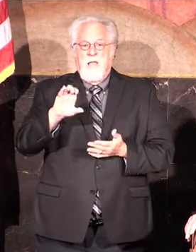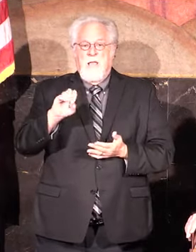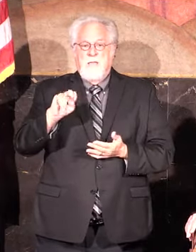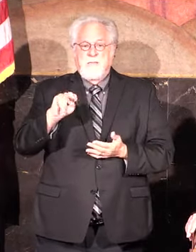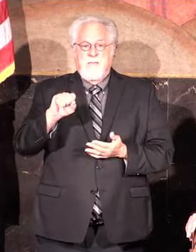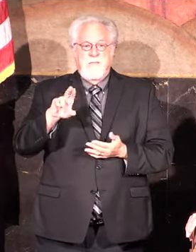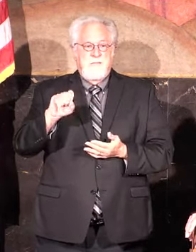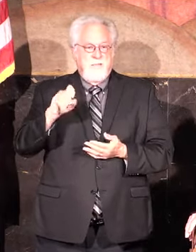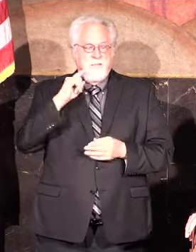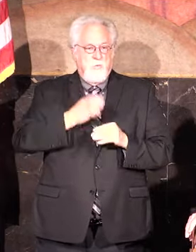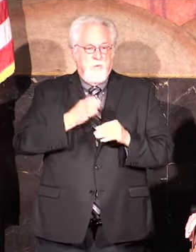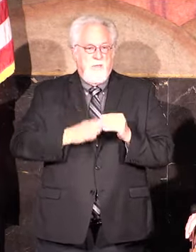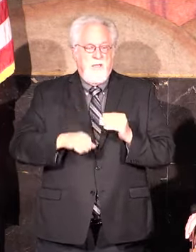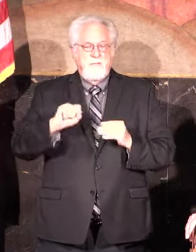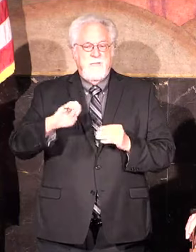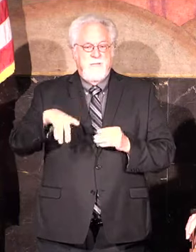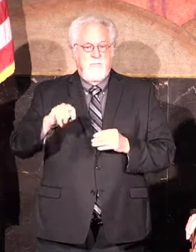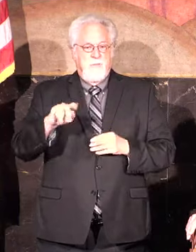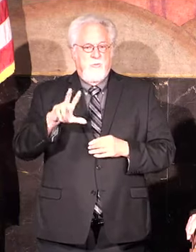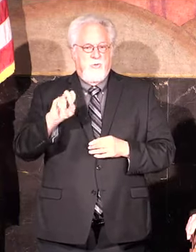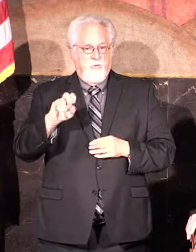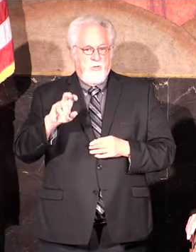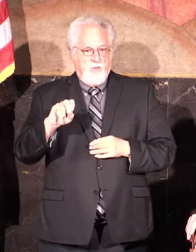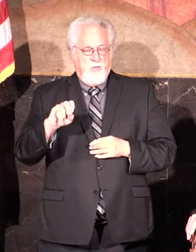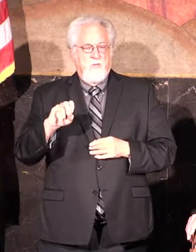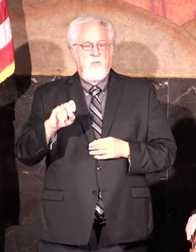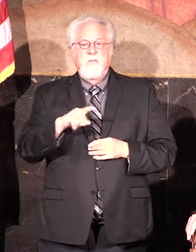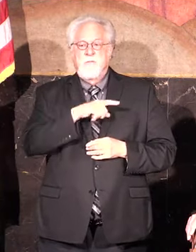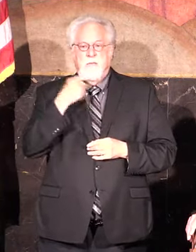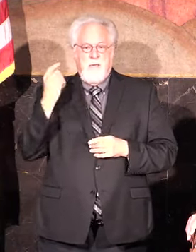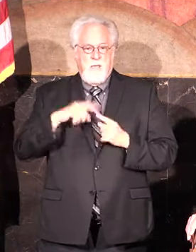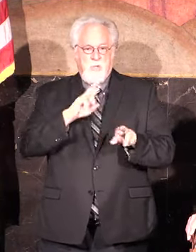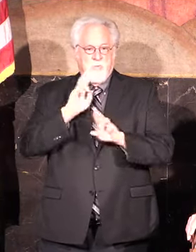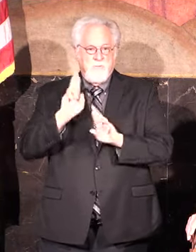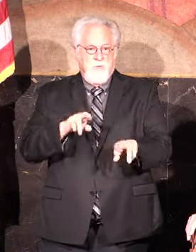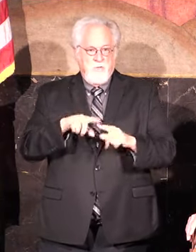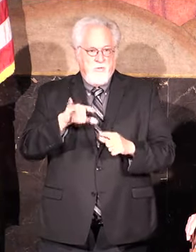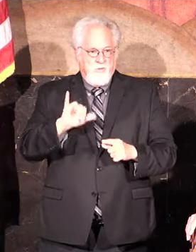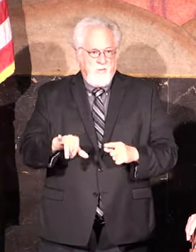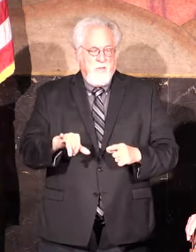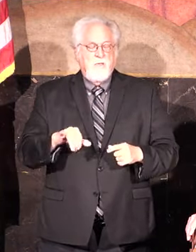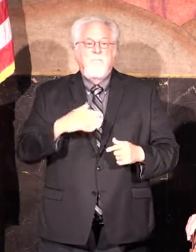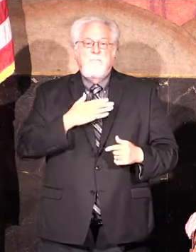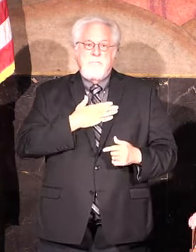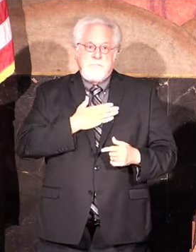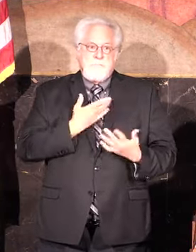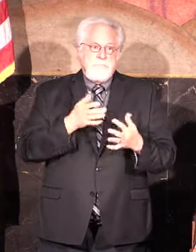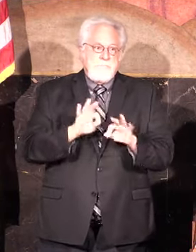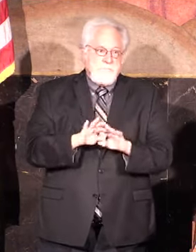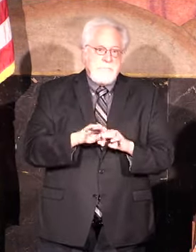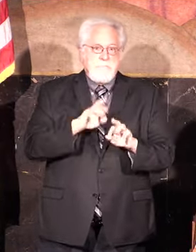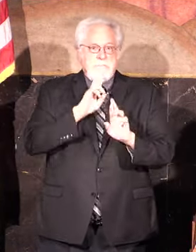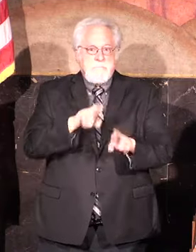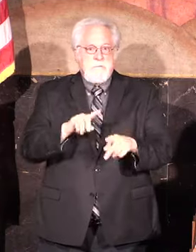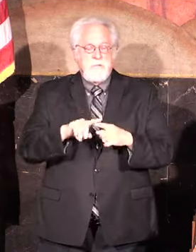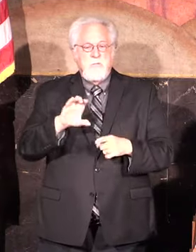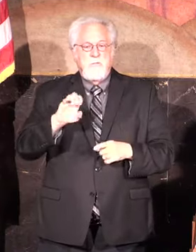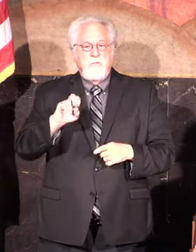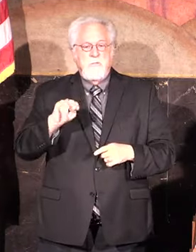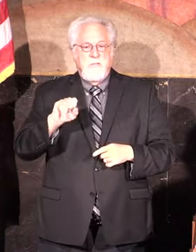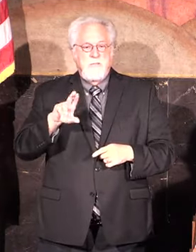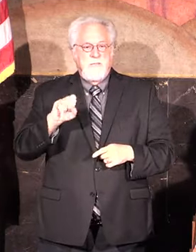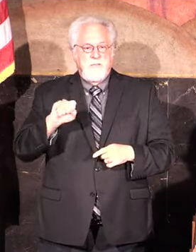So September the 30th is the deadline to respond to that. It's critically important that individuals do it. We have a response